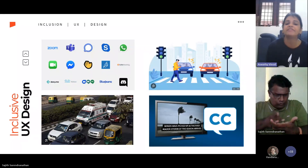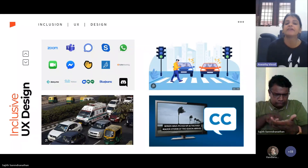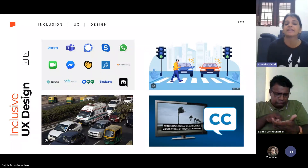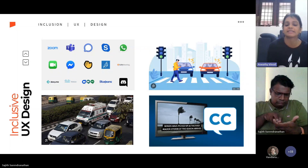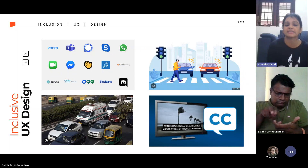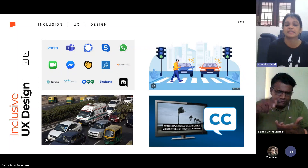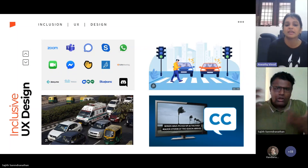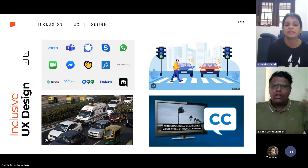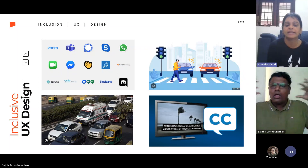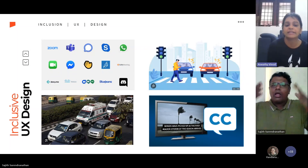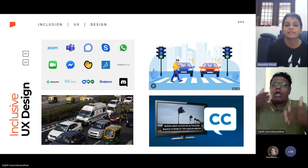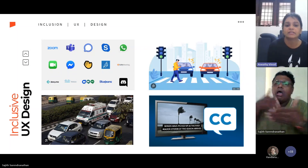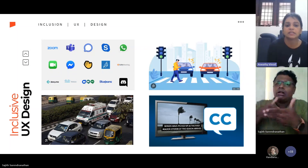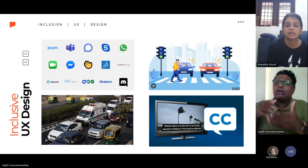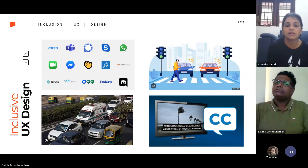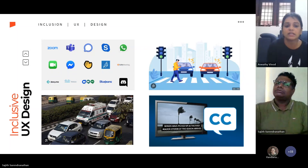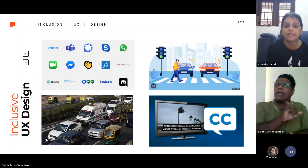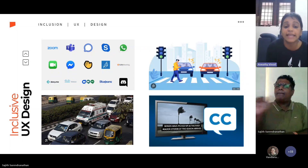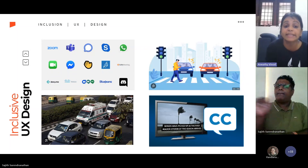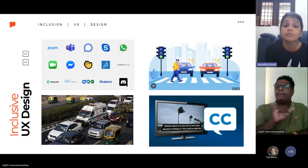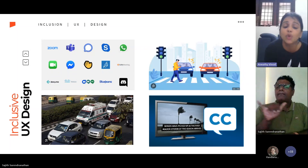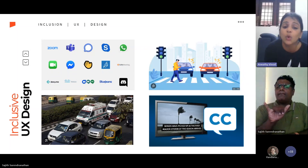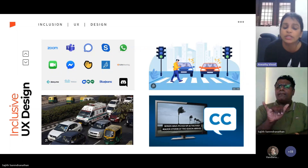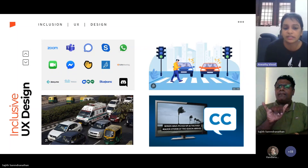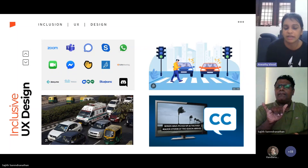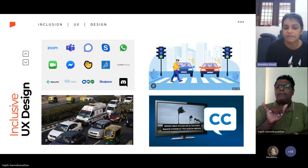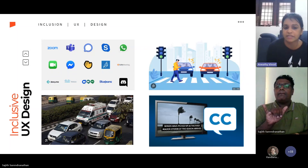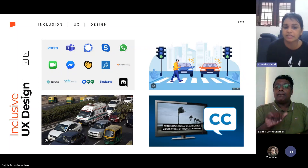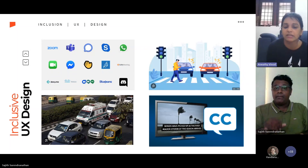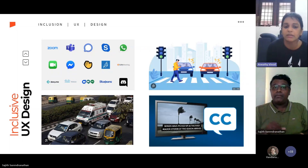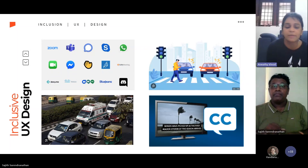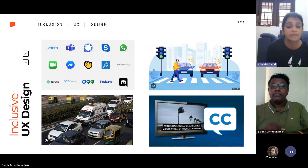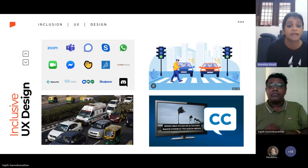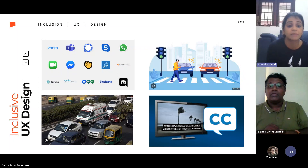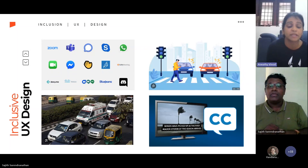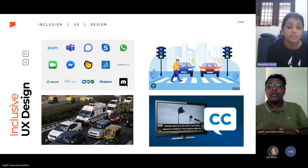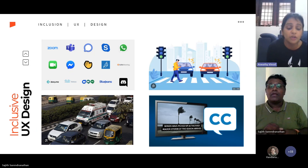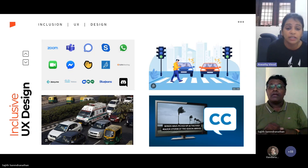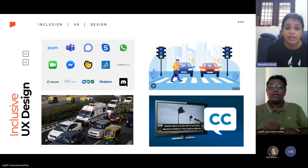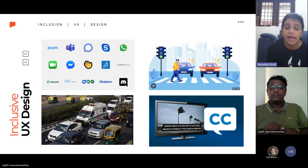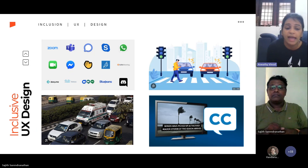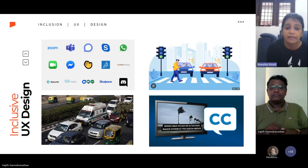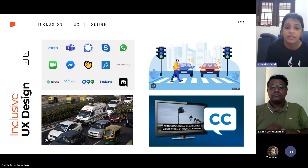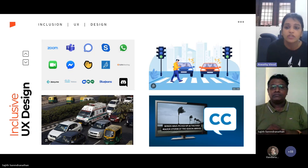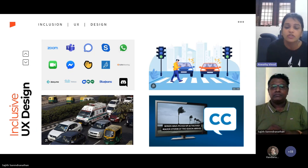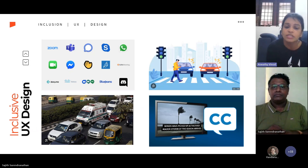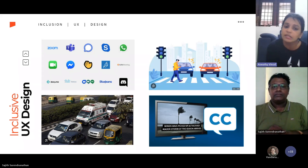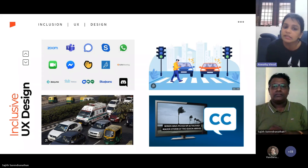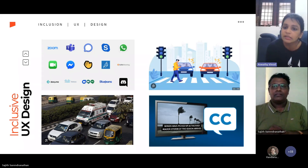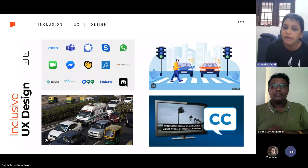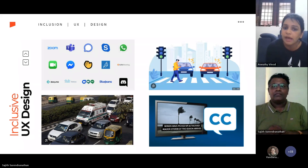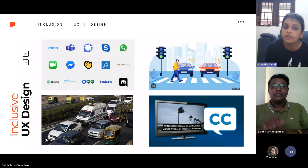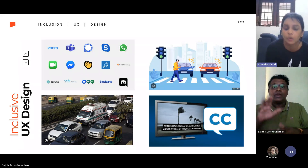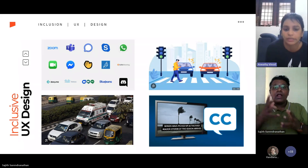but they have devices that let them know that the traffic is here, maybe a vibrator's on their hand. So